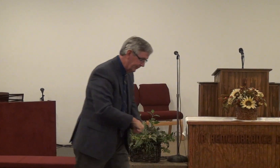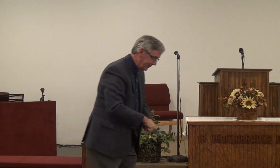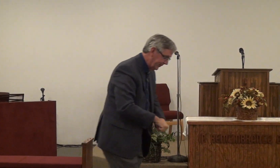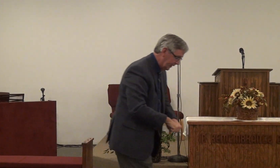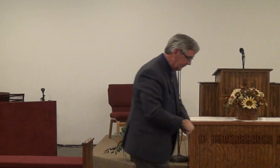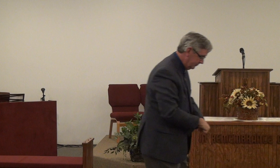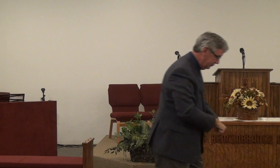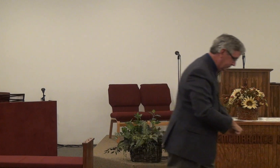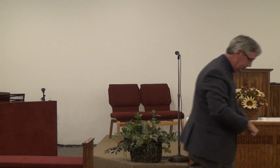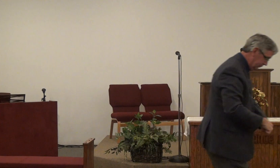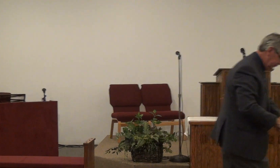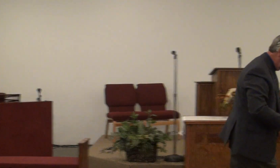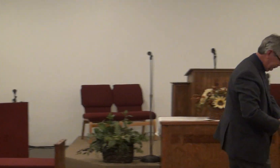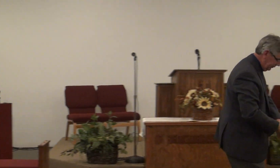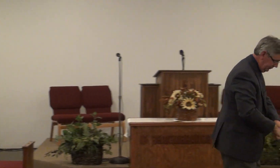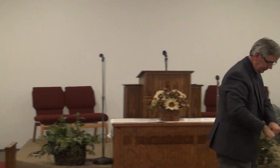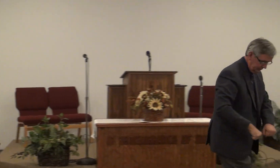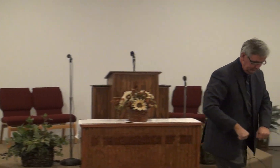You gotta cut the lawn.